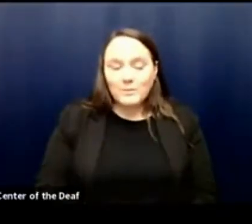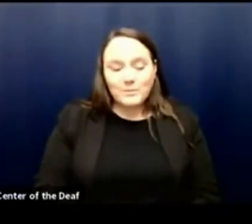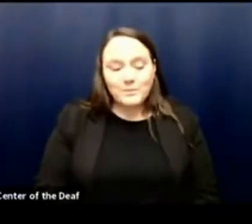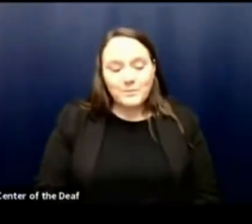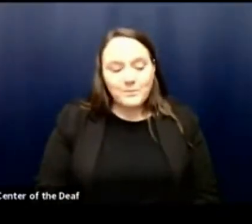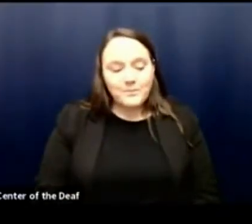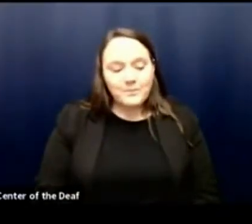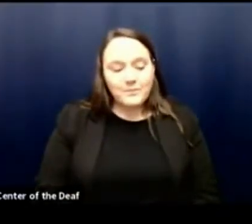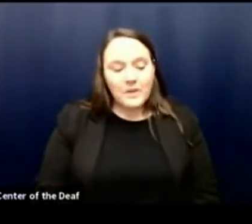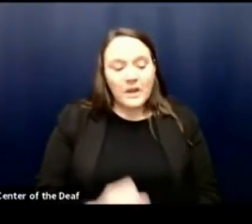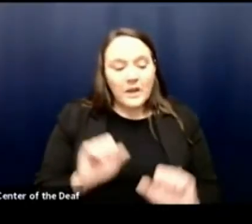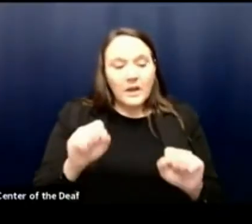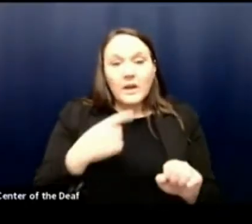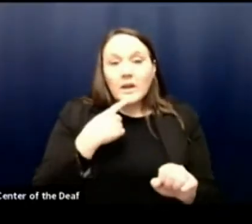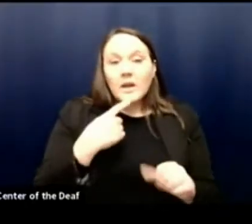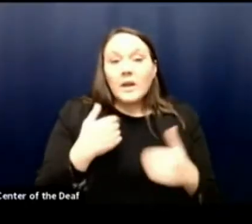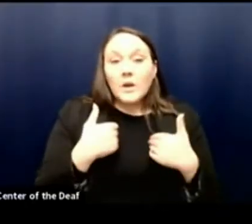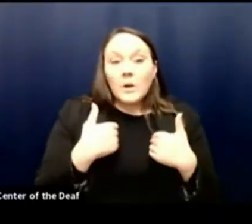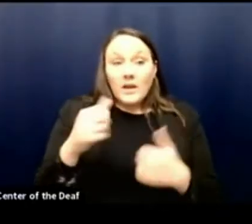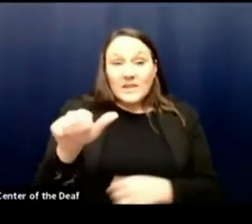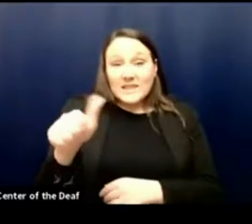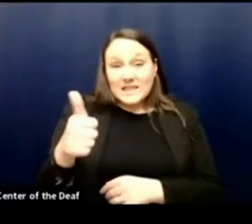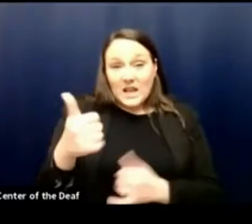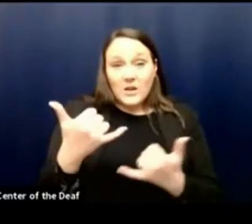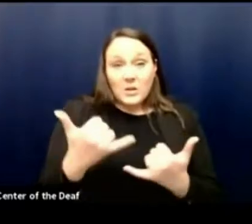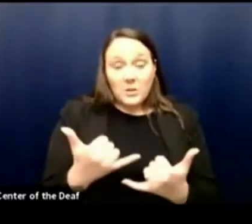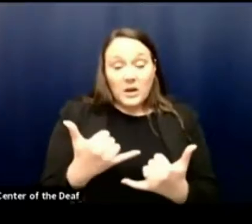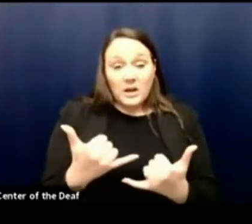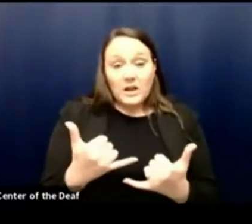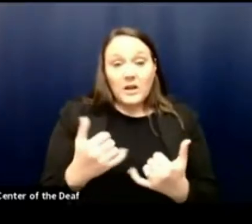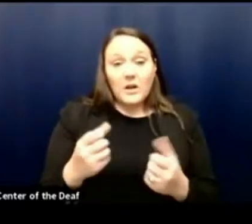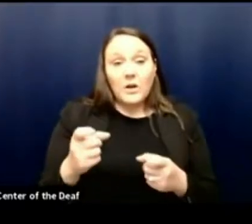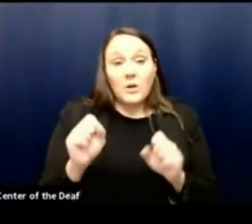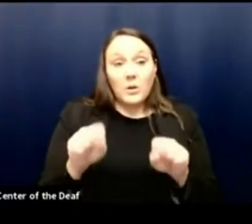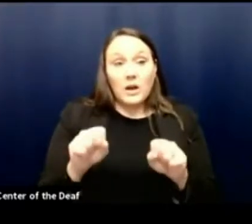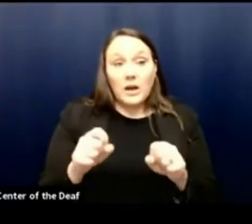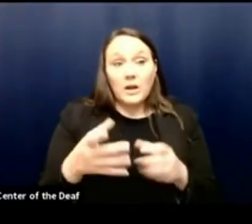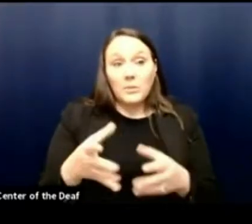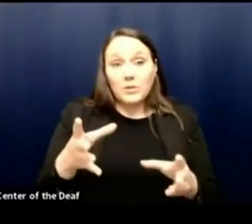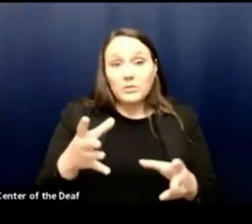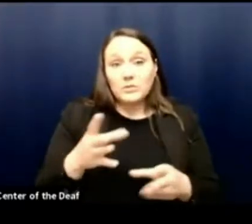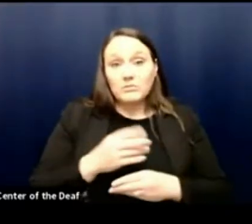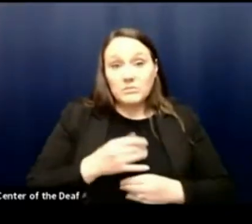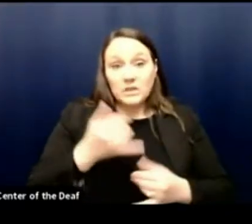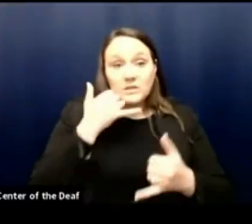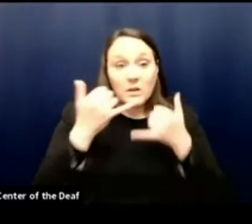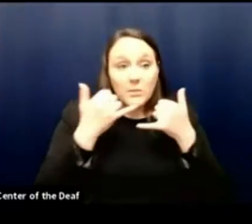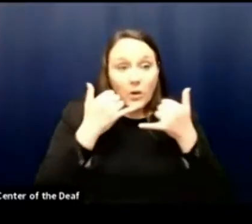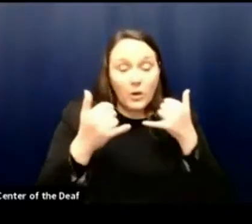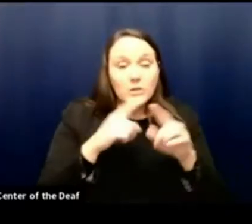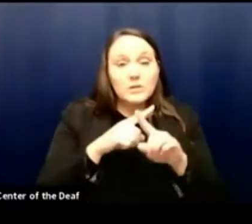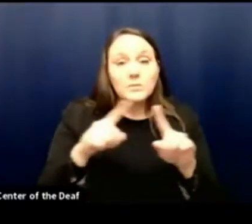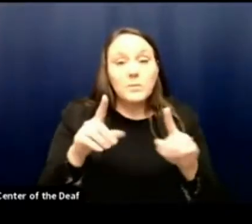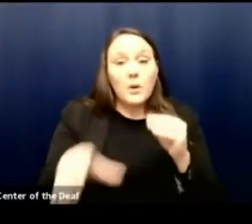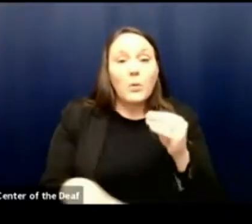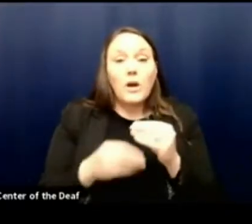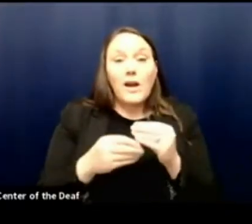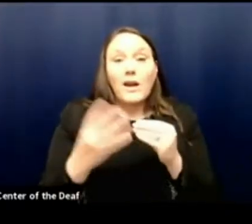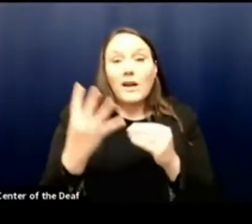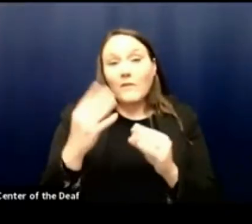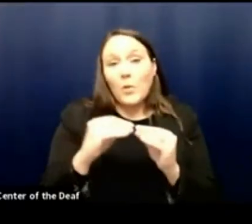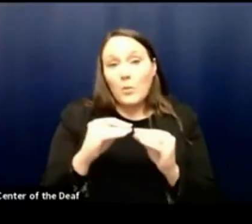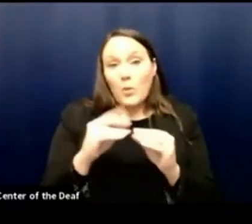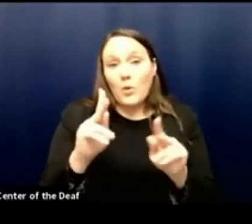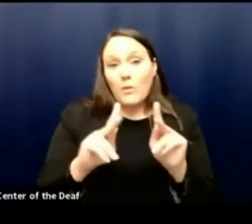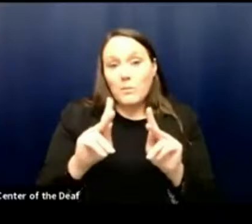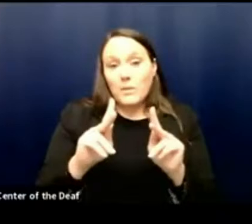I could just say we have 10 right now that we have that are able to take calls from our public information line, but we are adding 4 more this week.